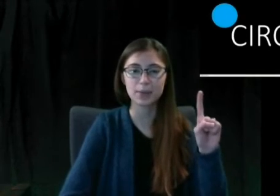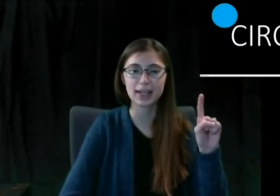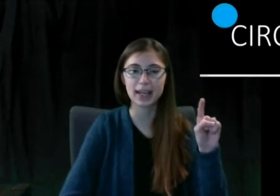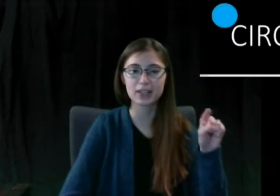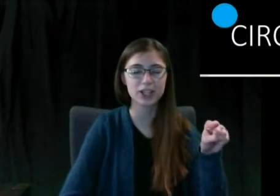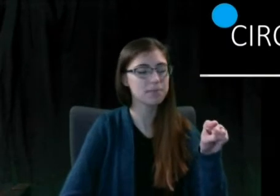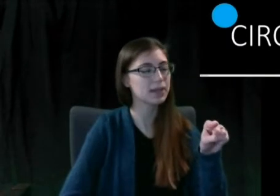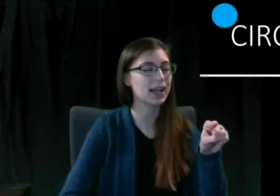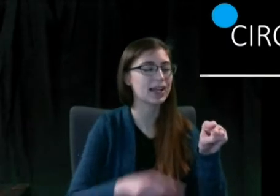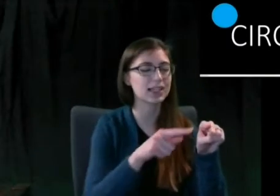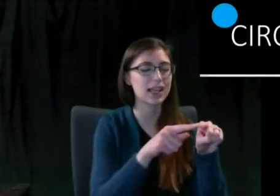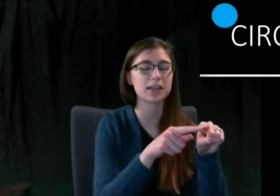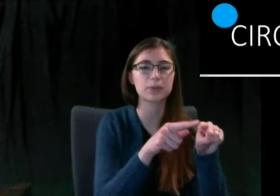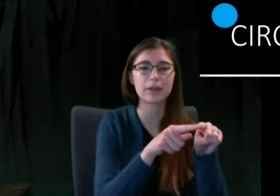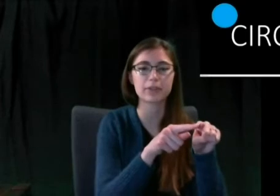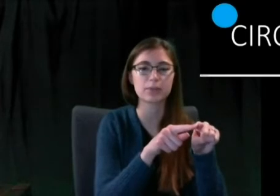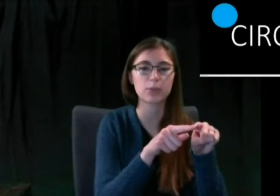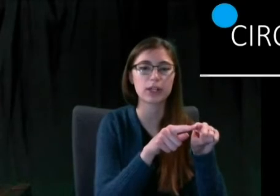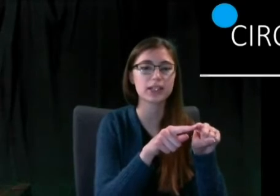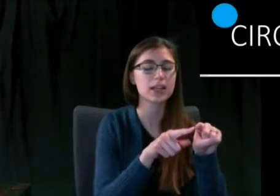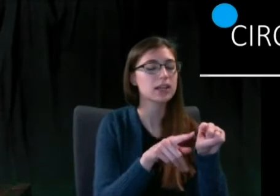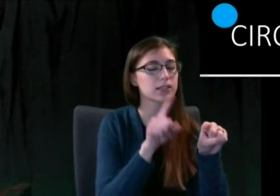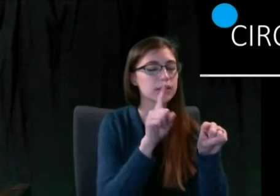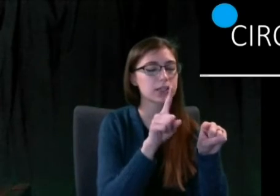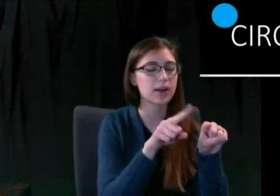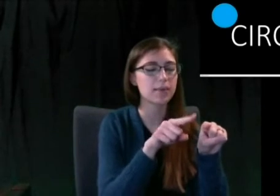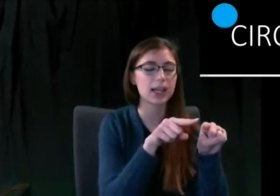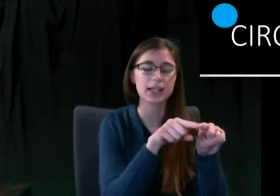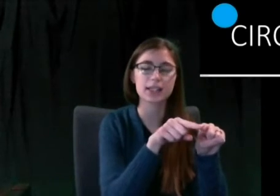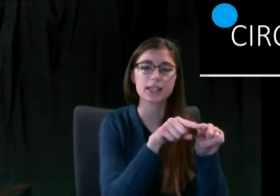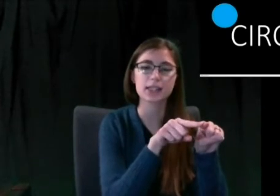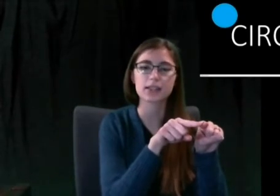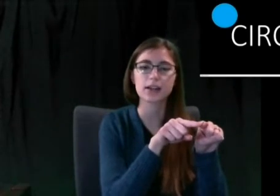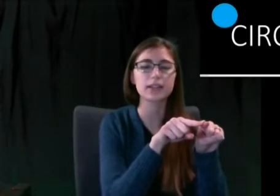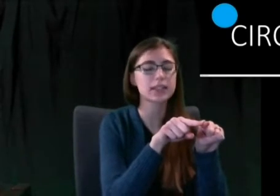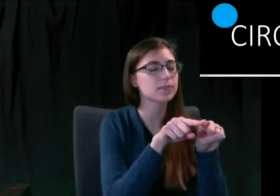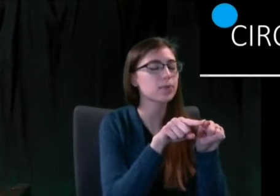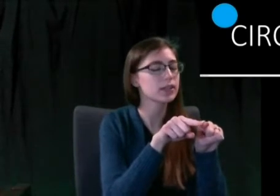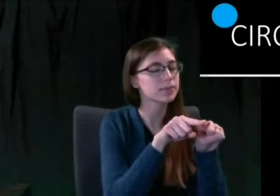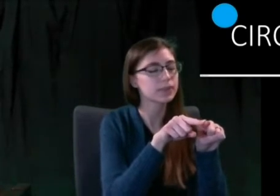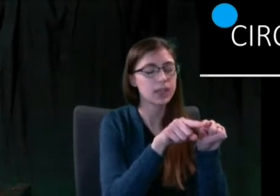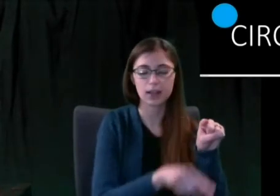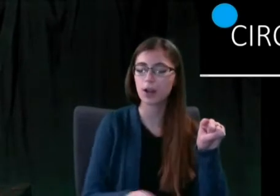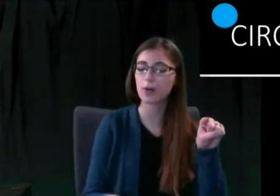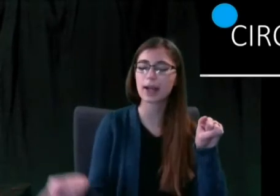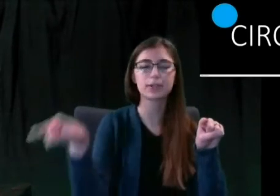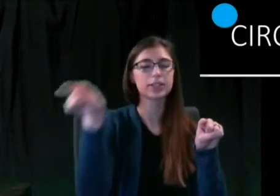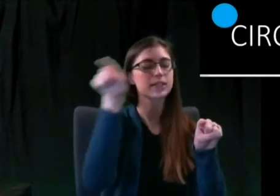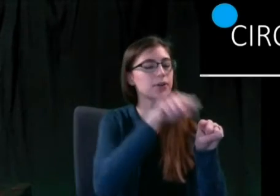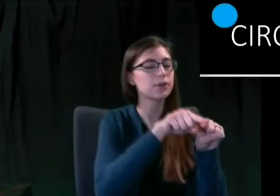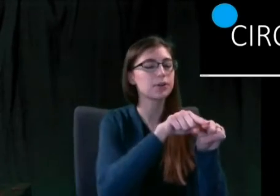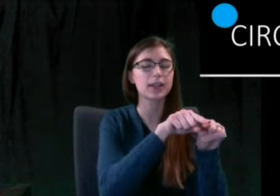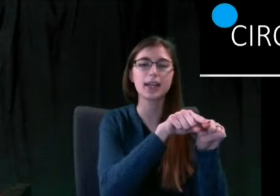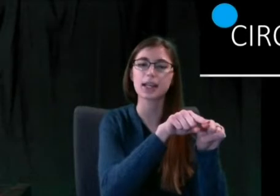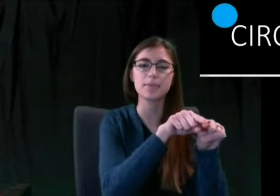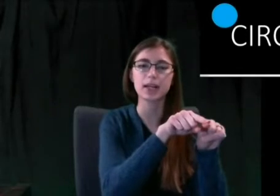hand shape as a reference point. So your dominant hand is going to start at this point, go around in a circle, and come back to